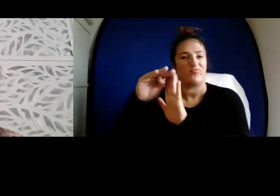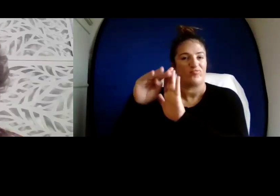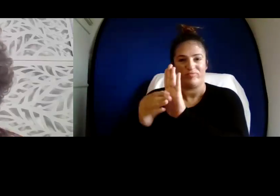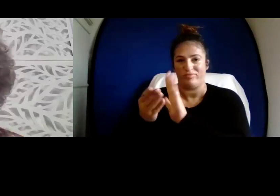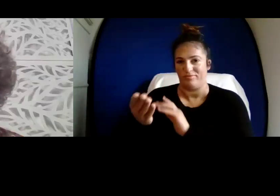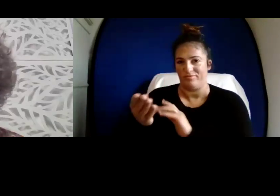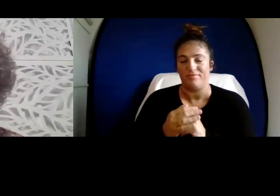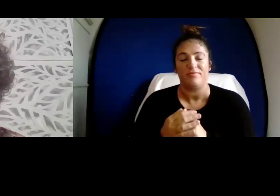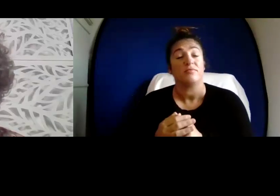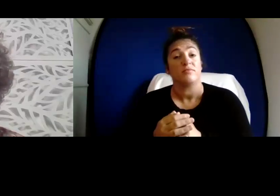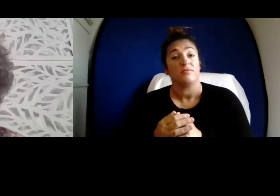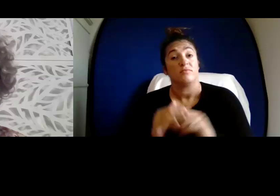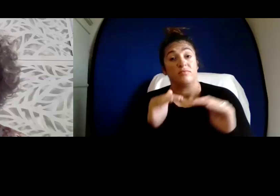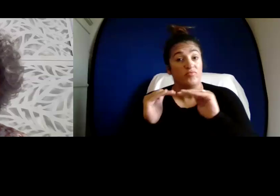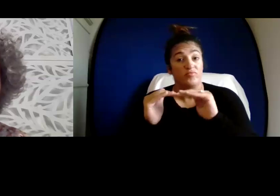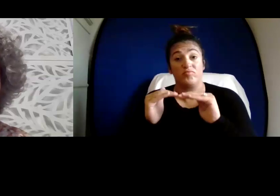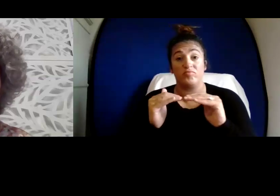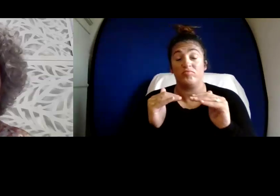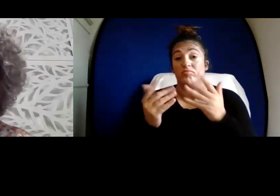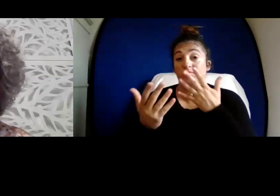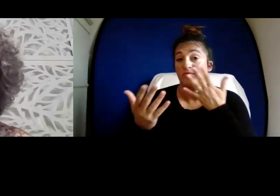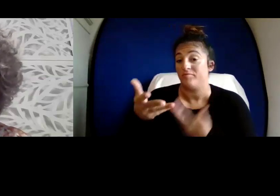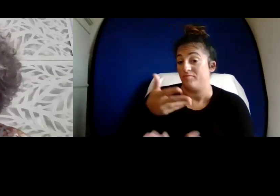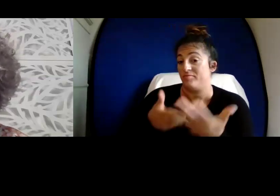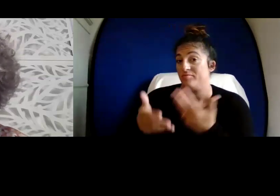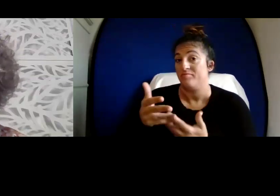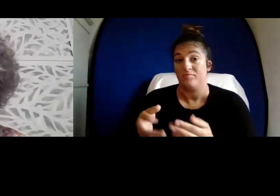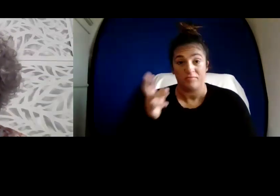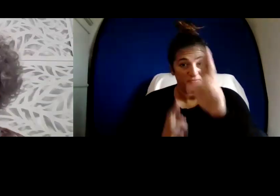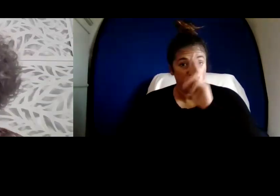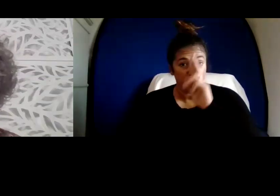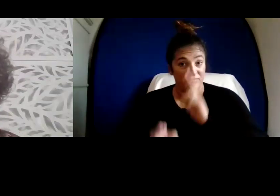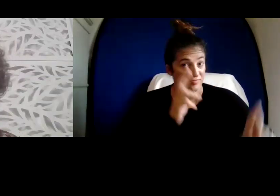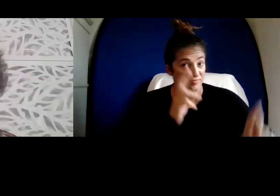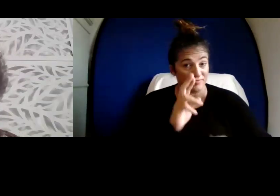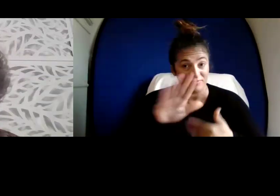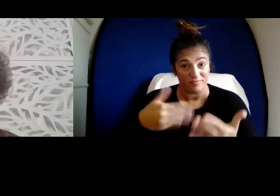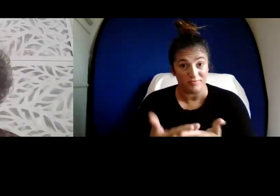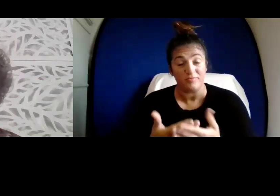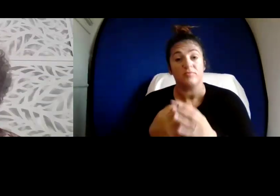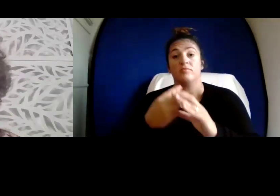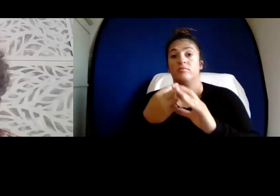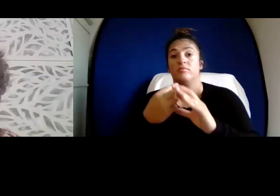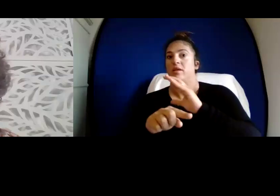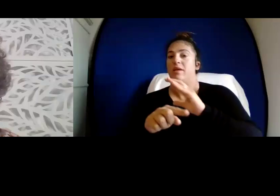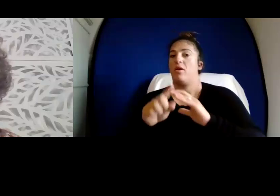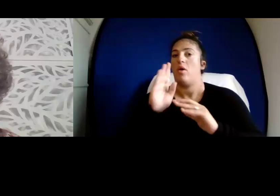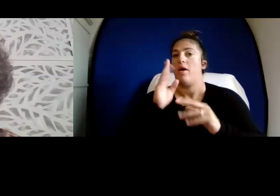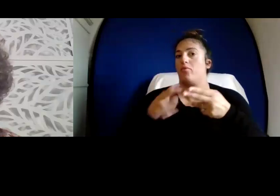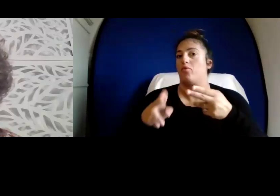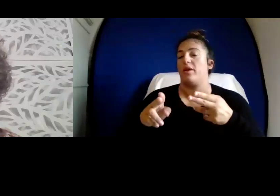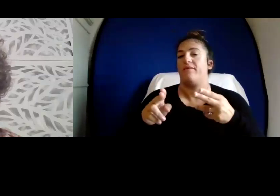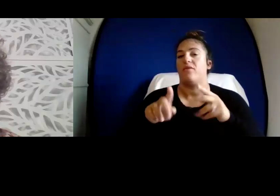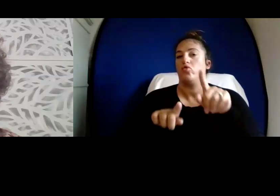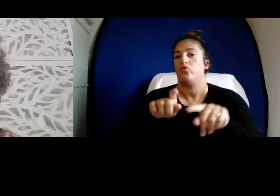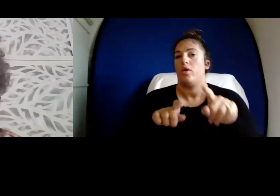that information. And of course, we encourage you to share it with your friends and family. Our email that we're going to send out to you will have a brief survey to let us,